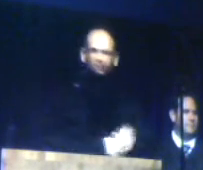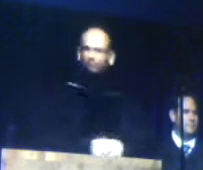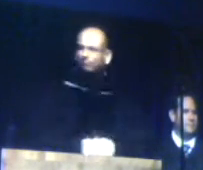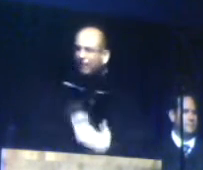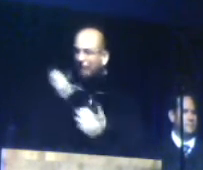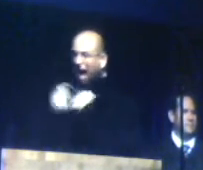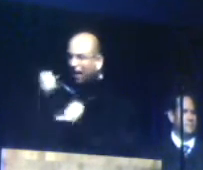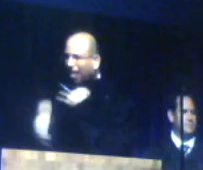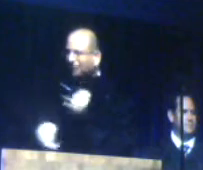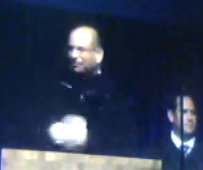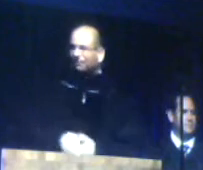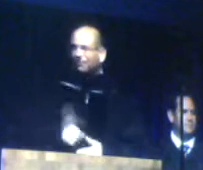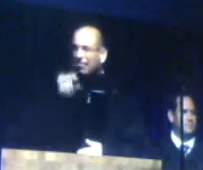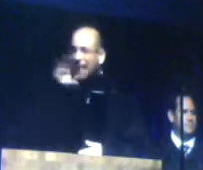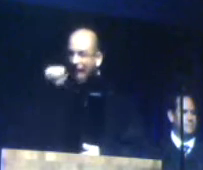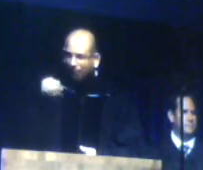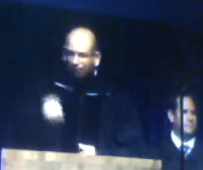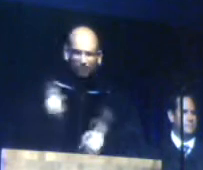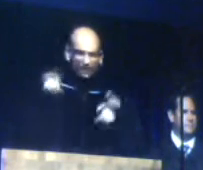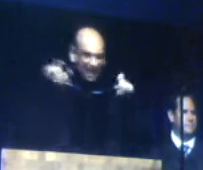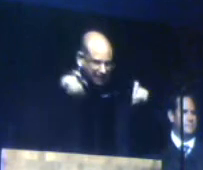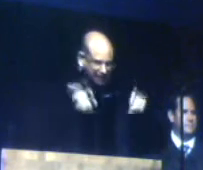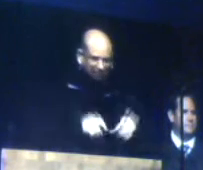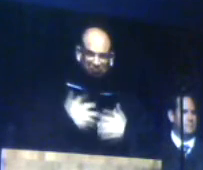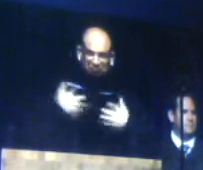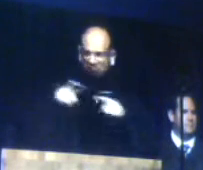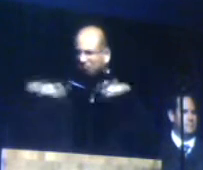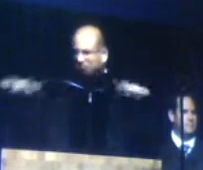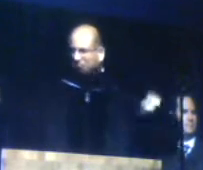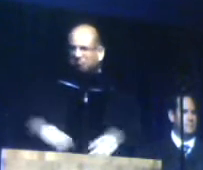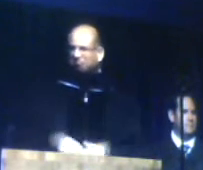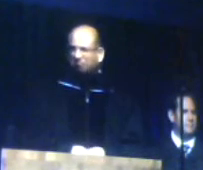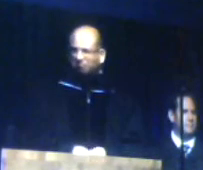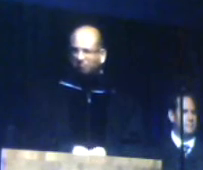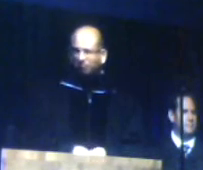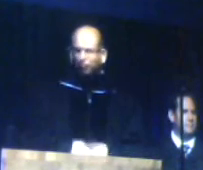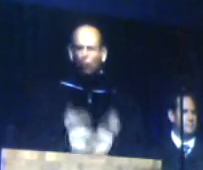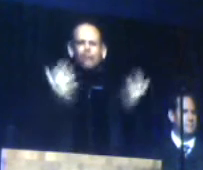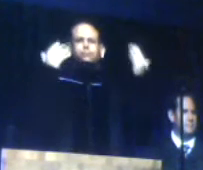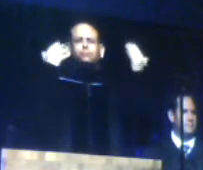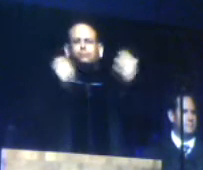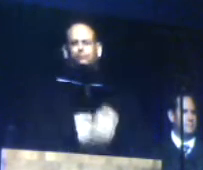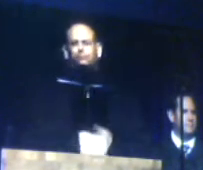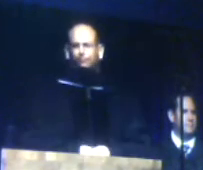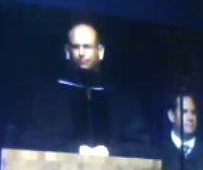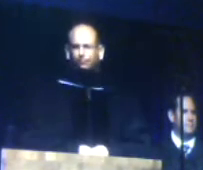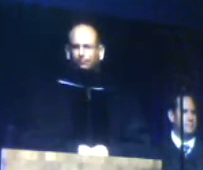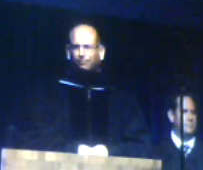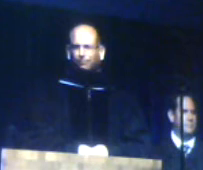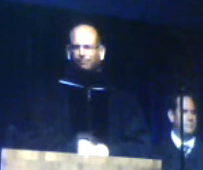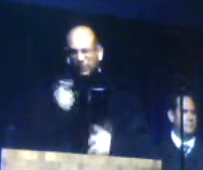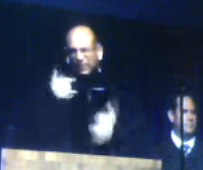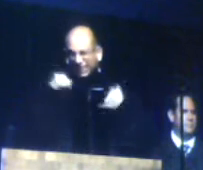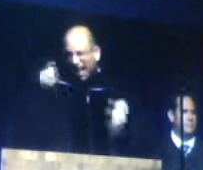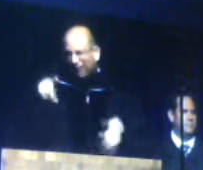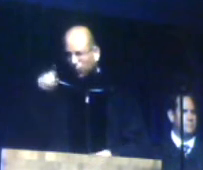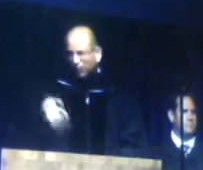projects, finals, labs, and tests. That's it. Oh wait, you still have to do